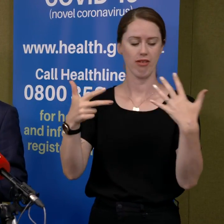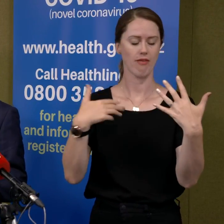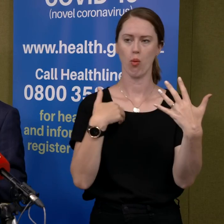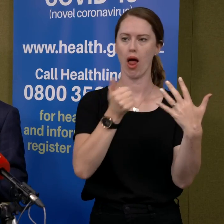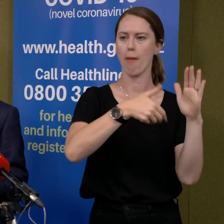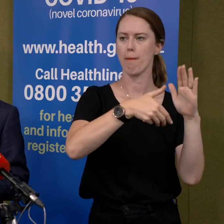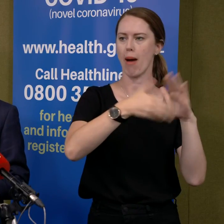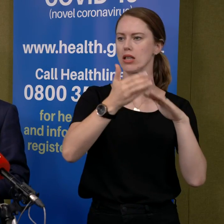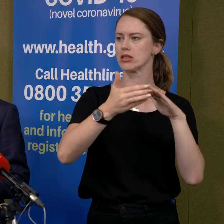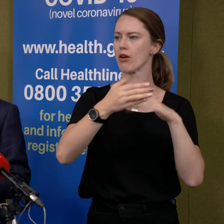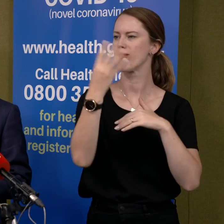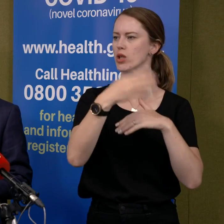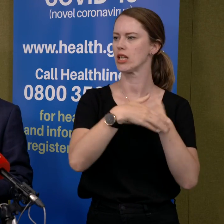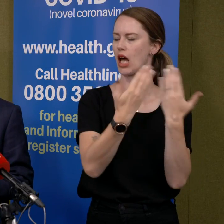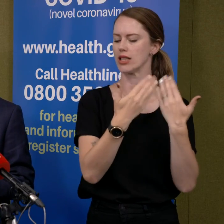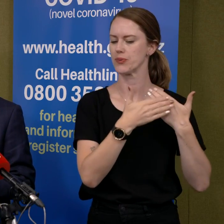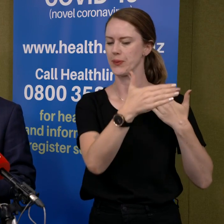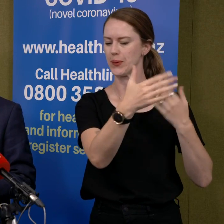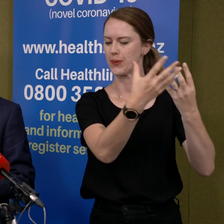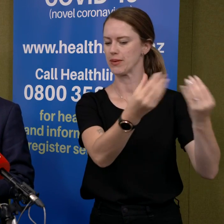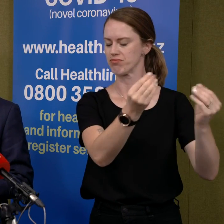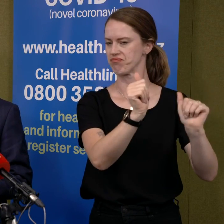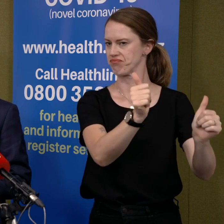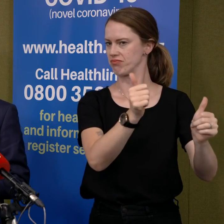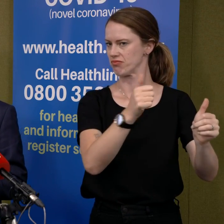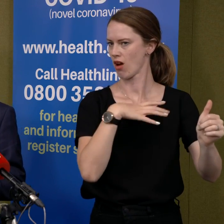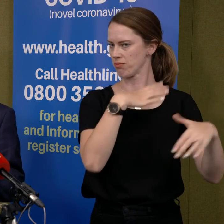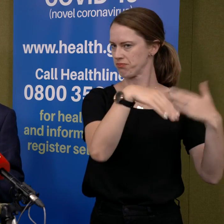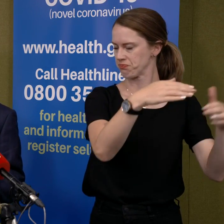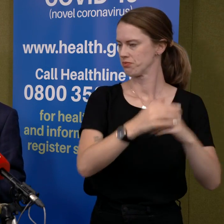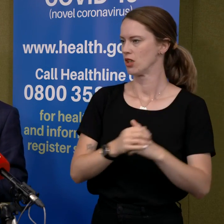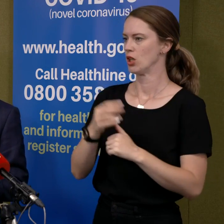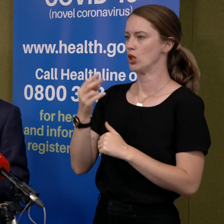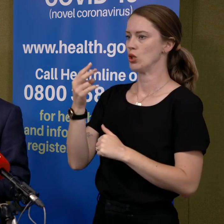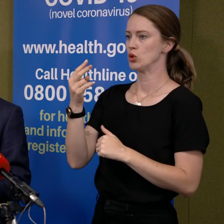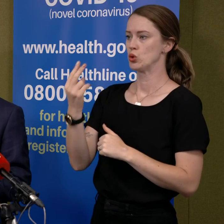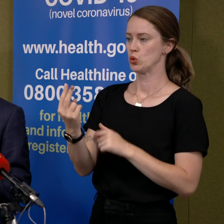have passed the 14-day period of concern. 2 other passengers,